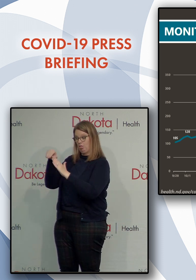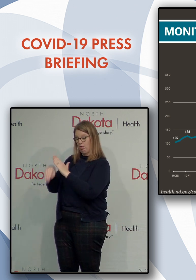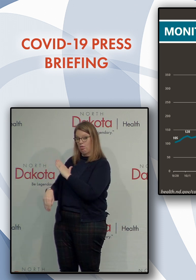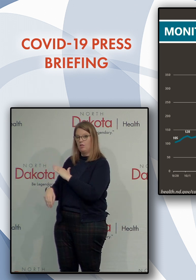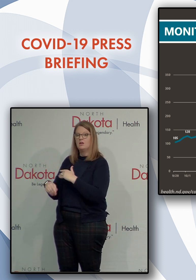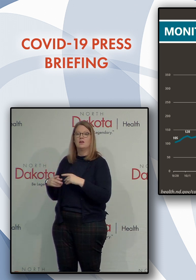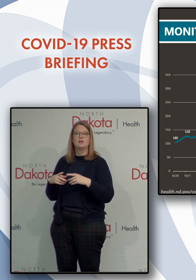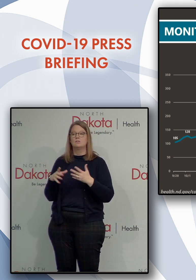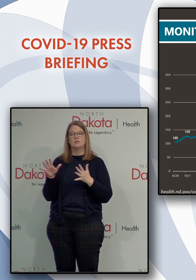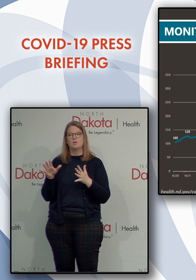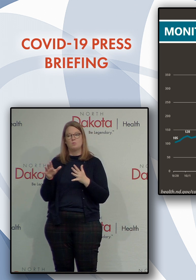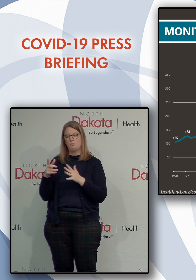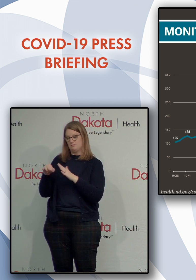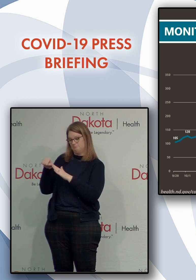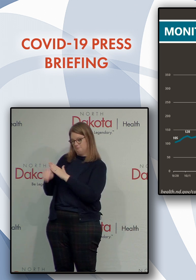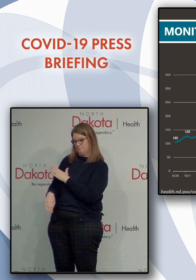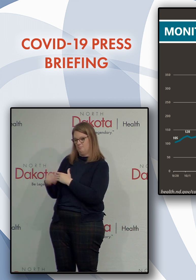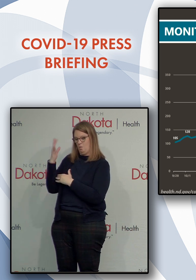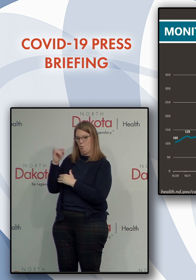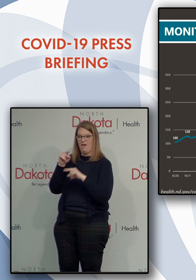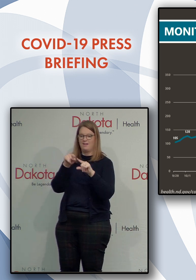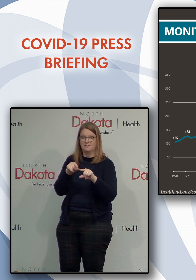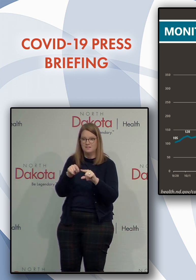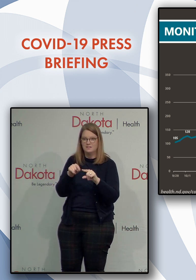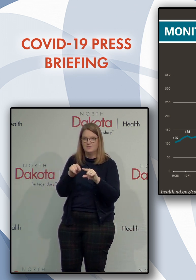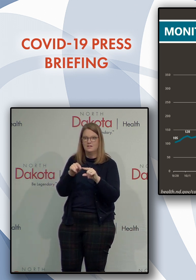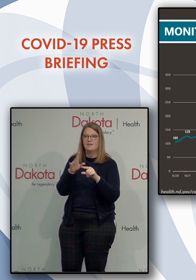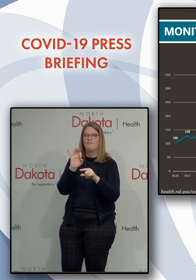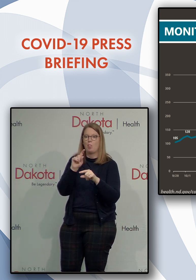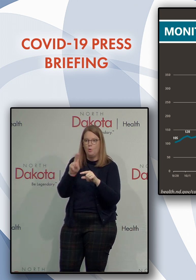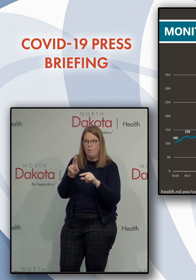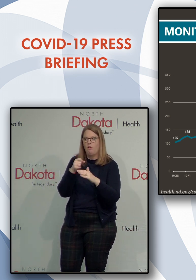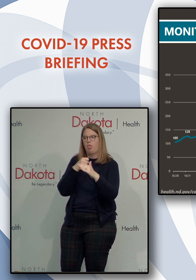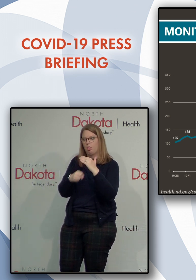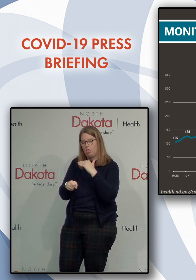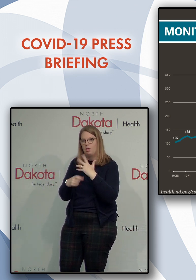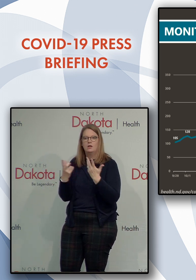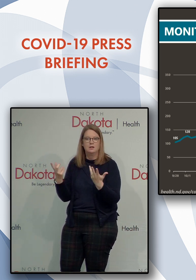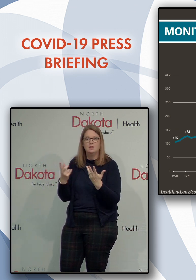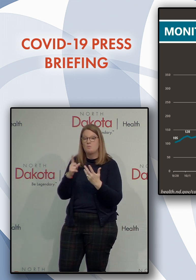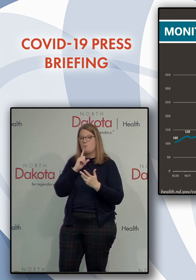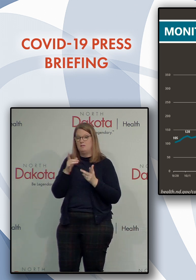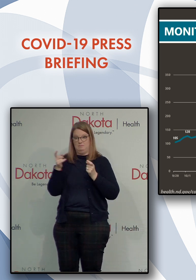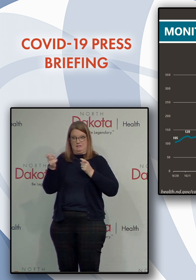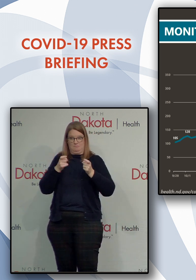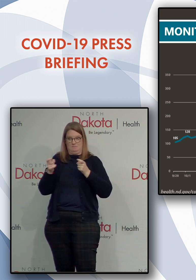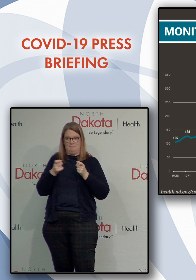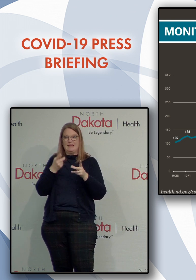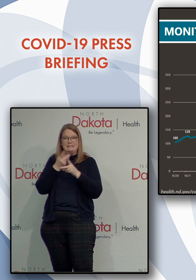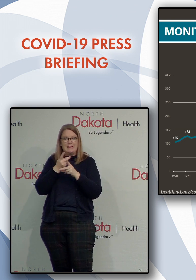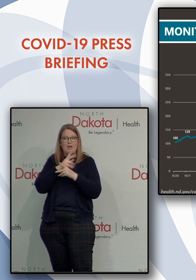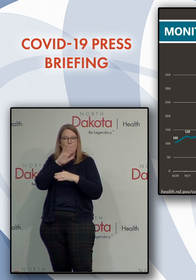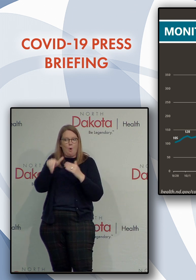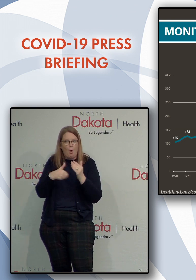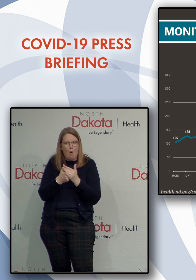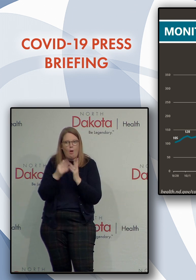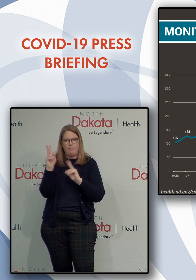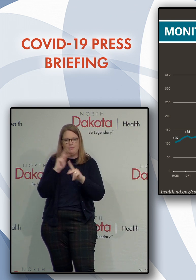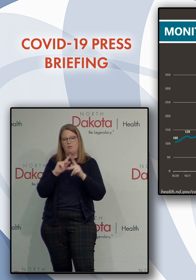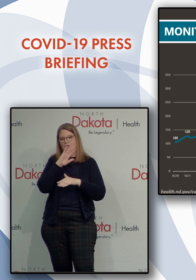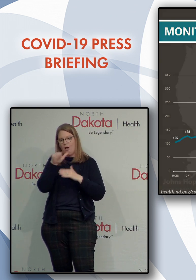be going up, because we have to manage all hospital capacity for all reasons, not just for COVID. When we take a